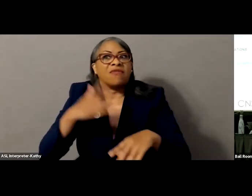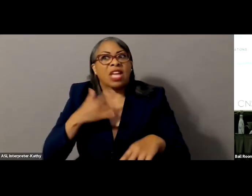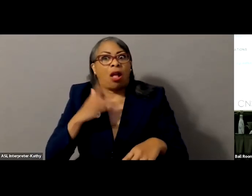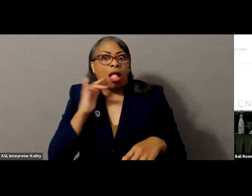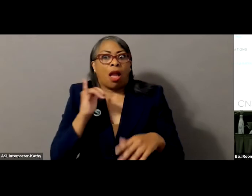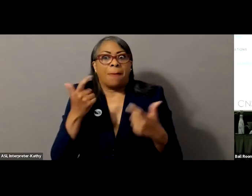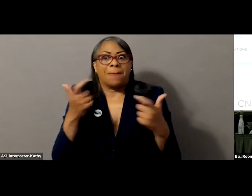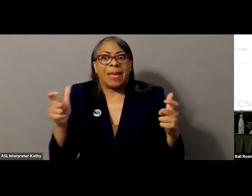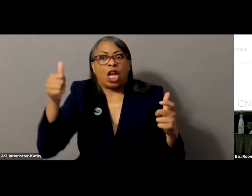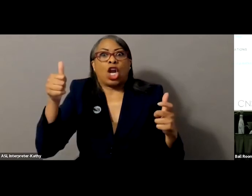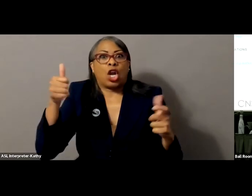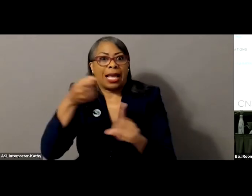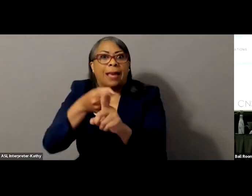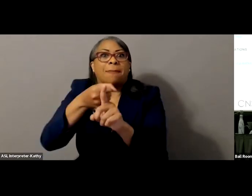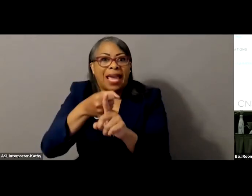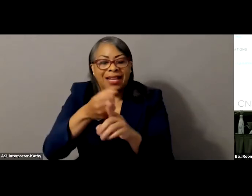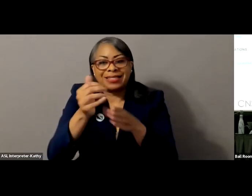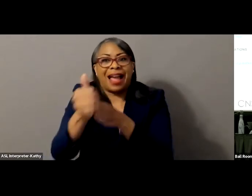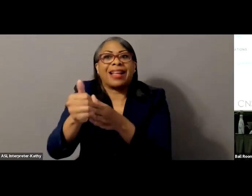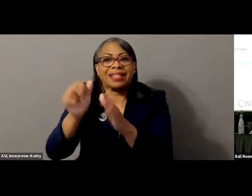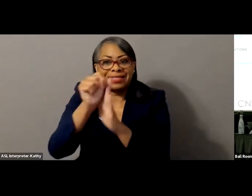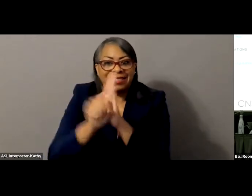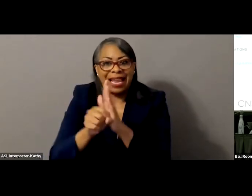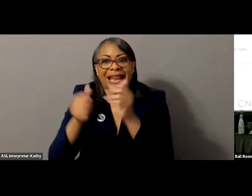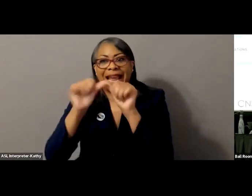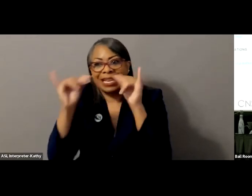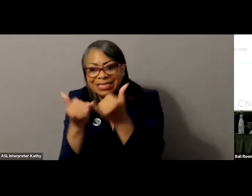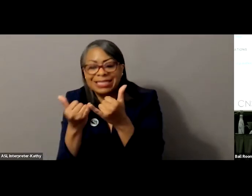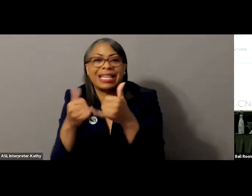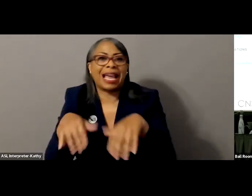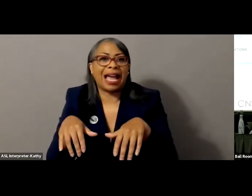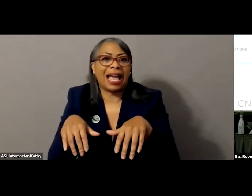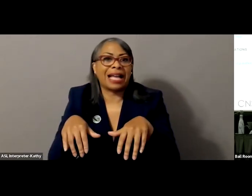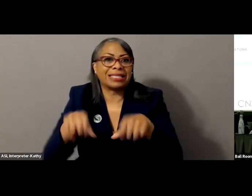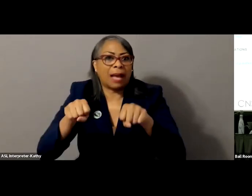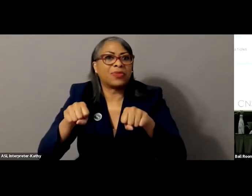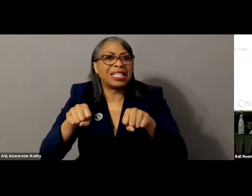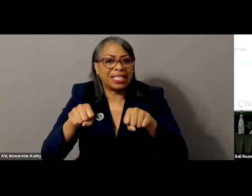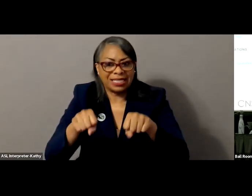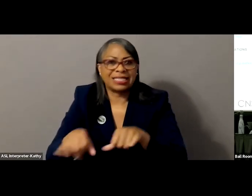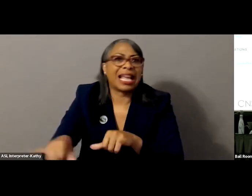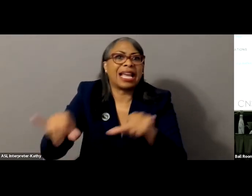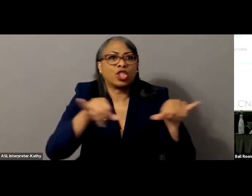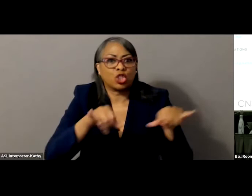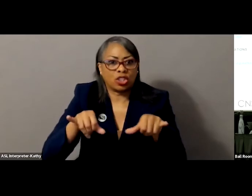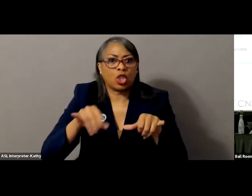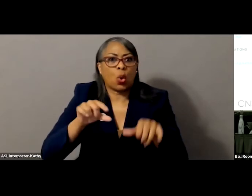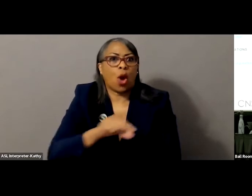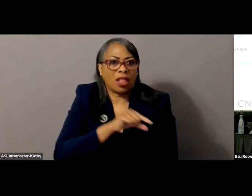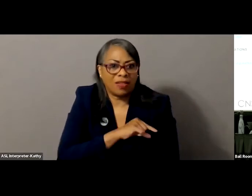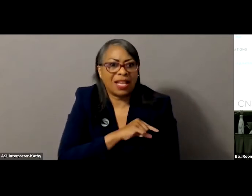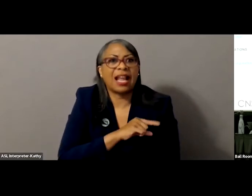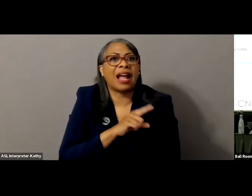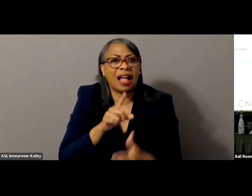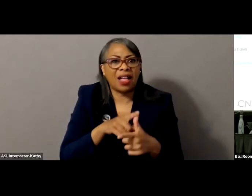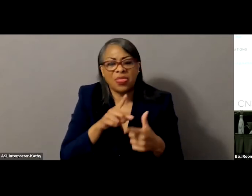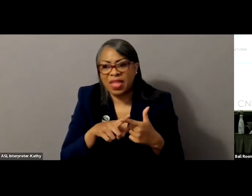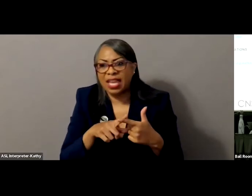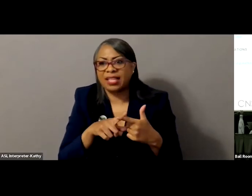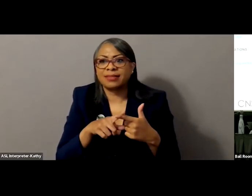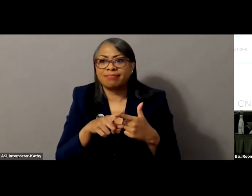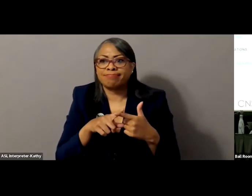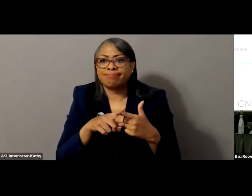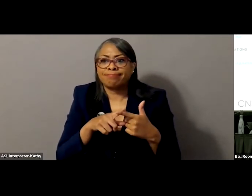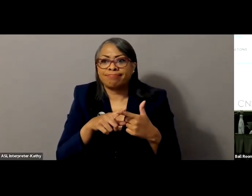in assembling and guiding state agencies and adopting these shared data standards and quality, and in leading actionable information. And this